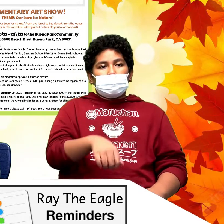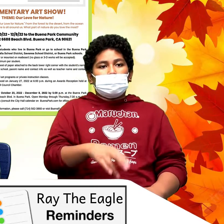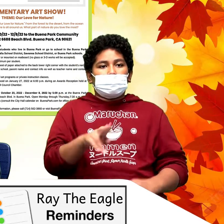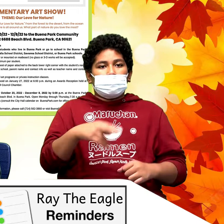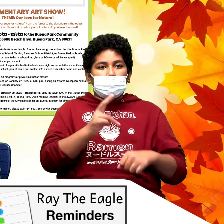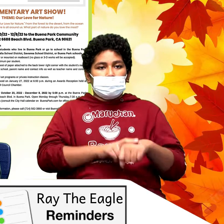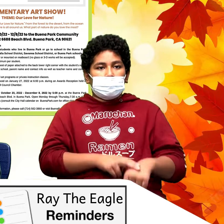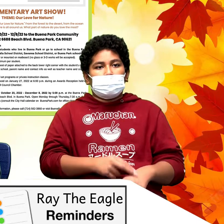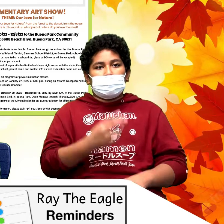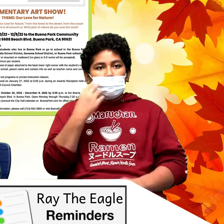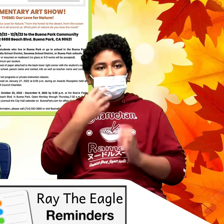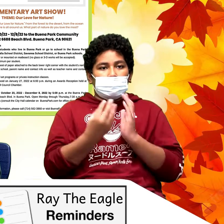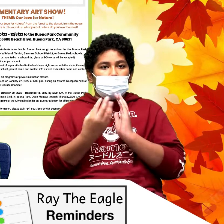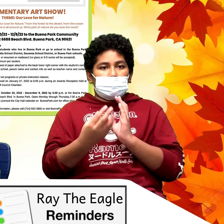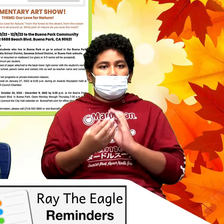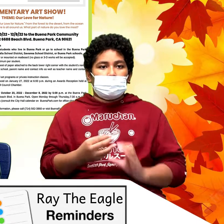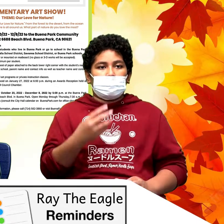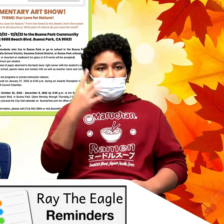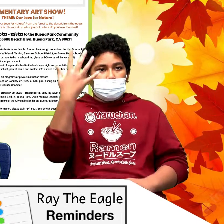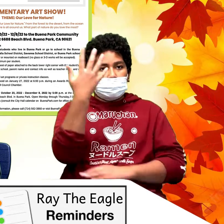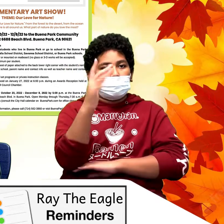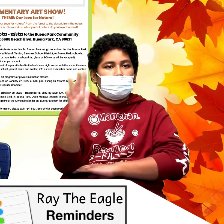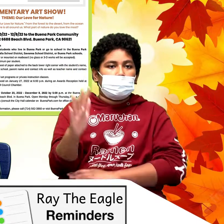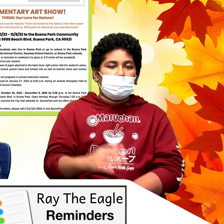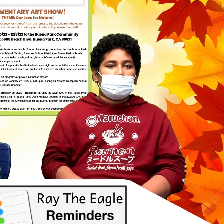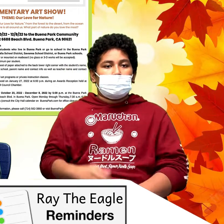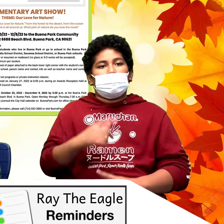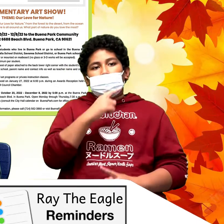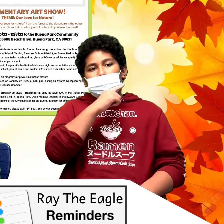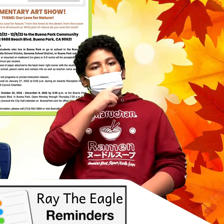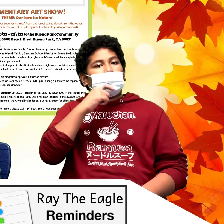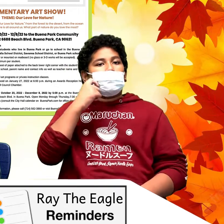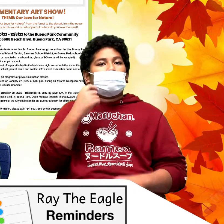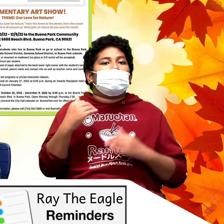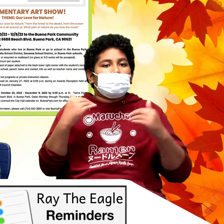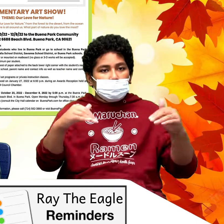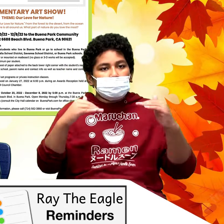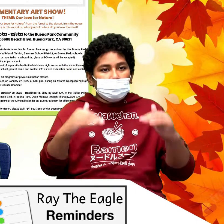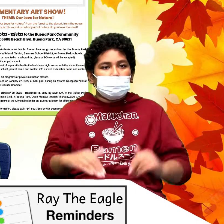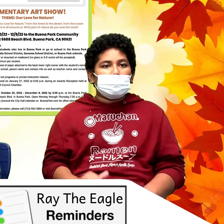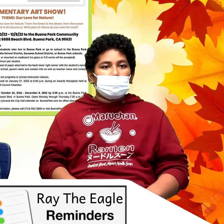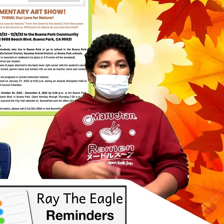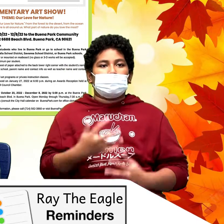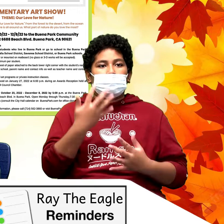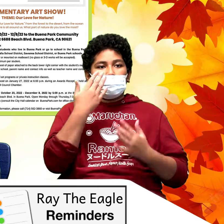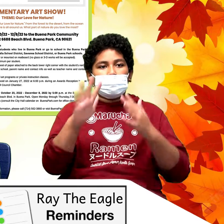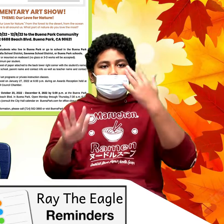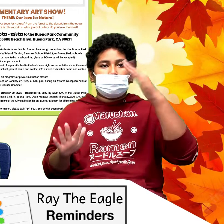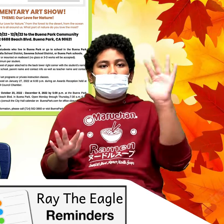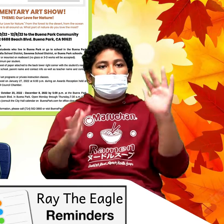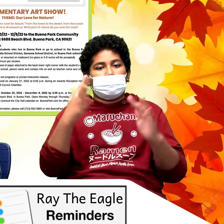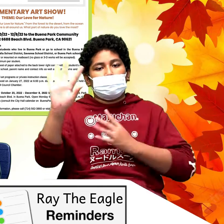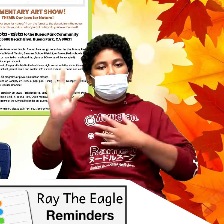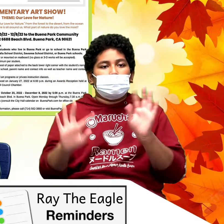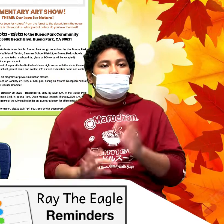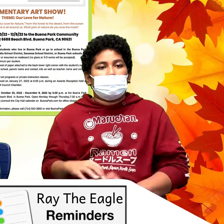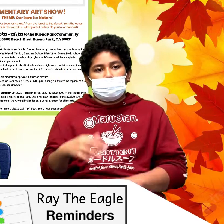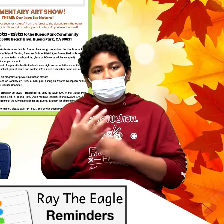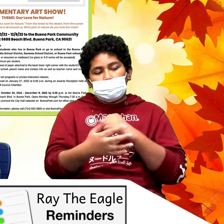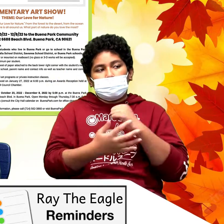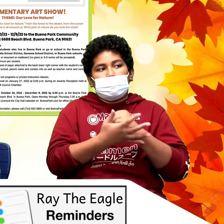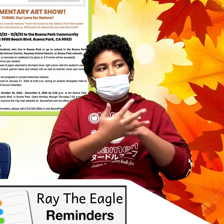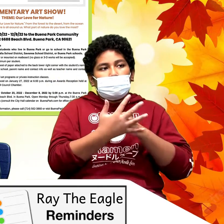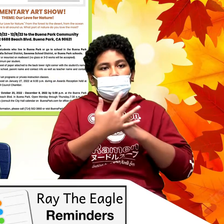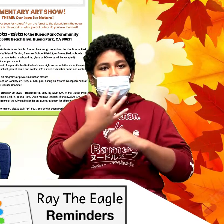desert, from the ocean to the jungle, nature is all around us. What part of nature do